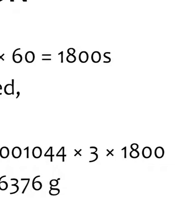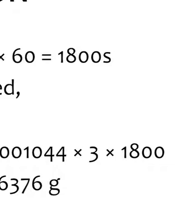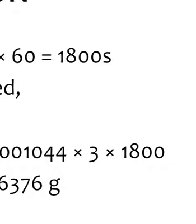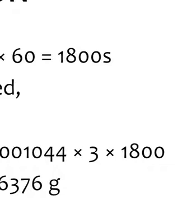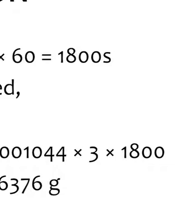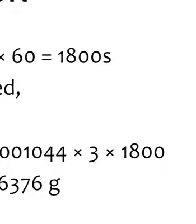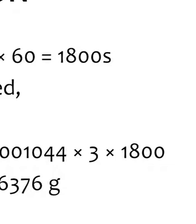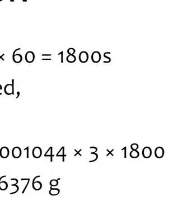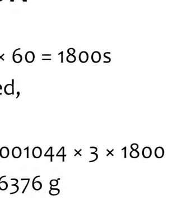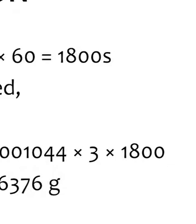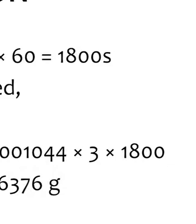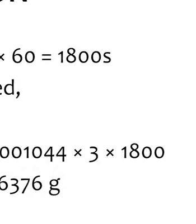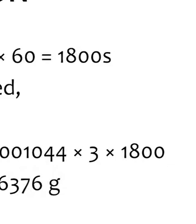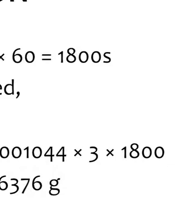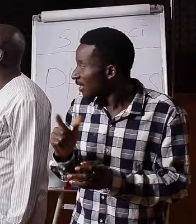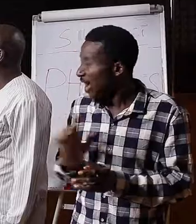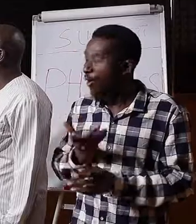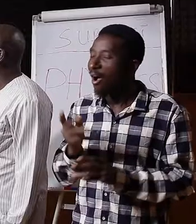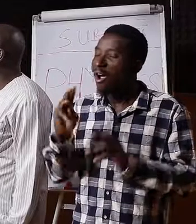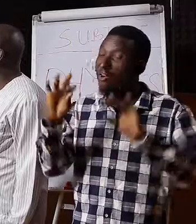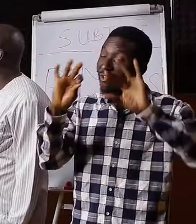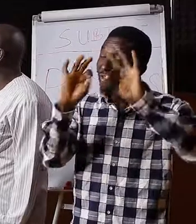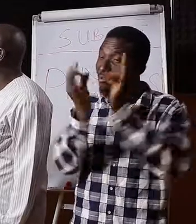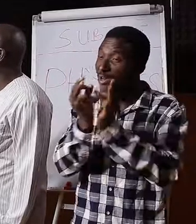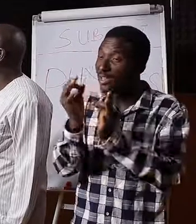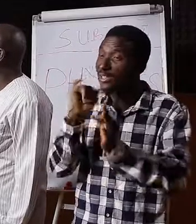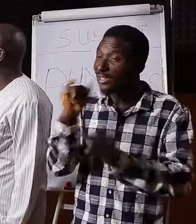formula, is equals to ZIT. That is,